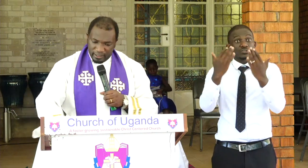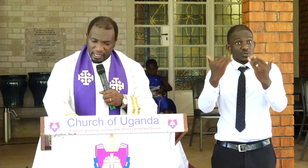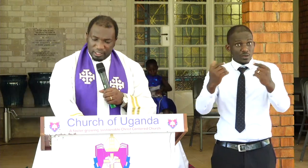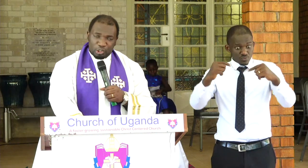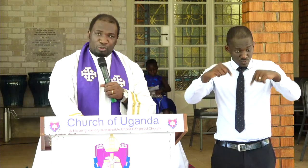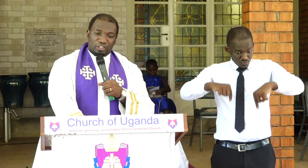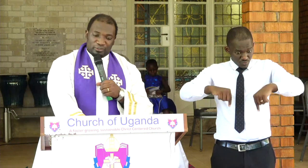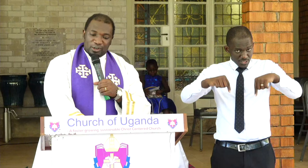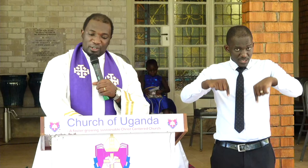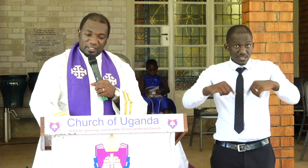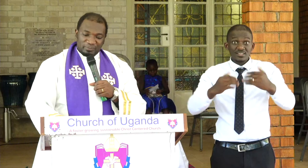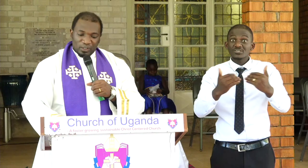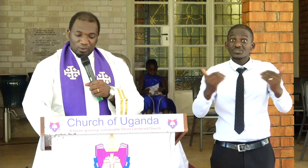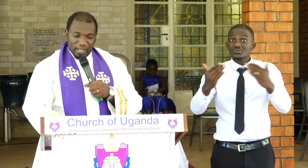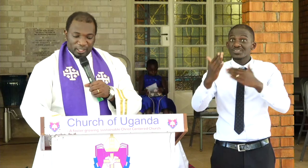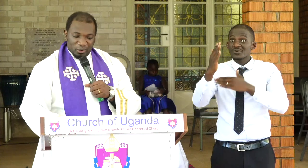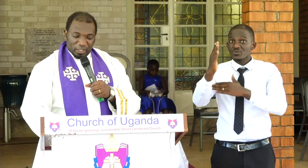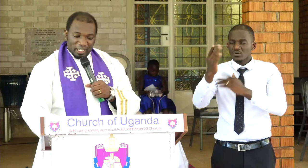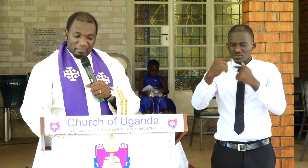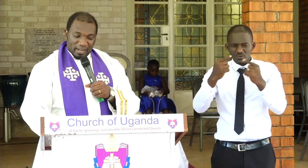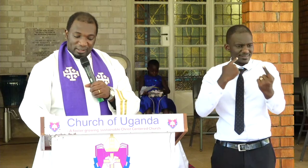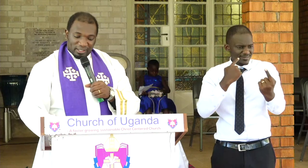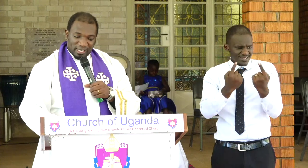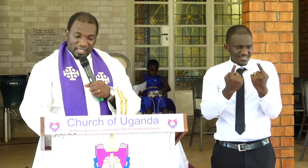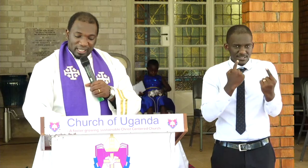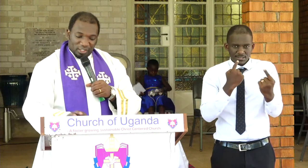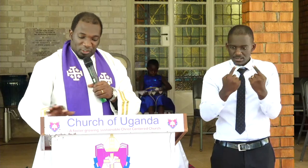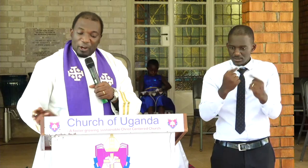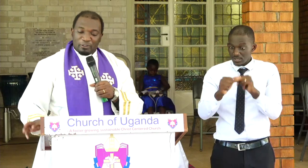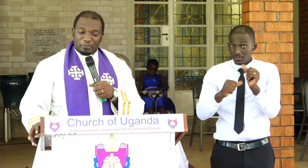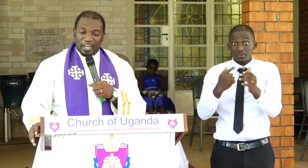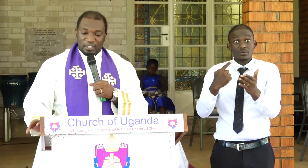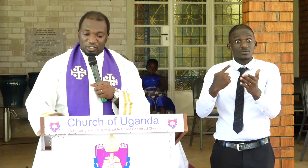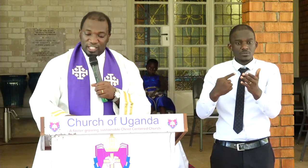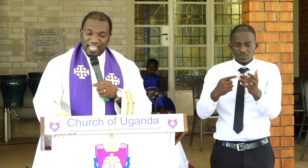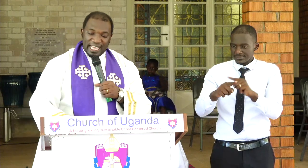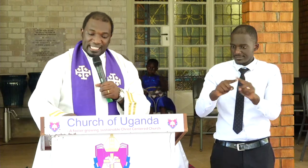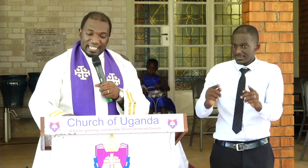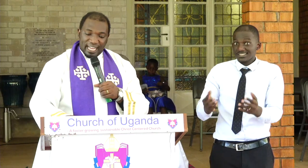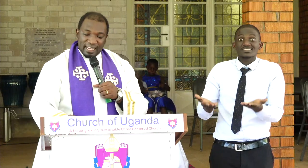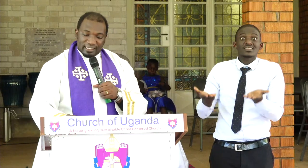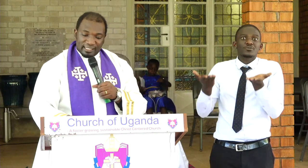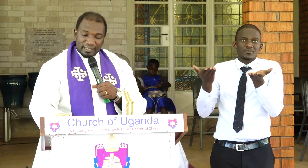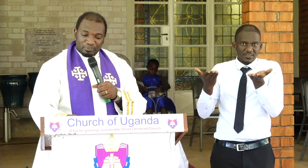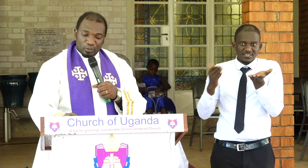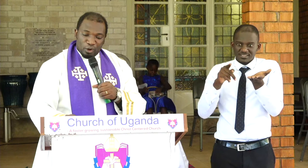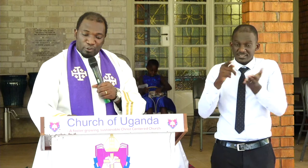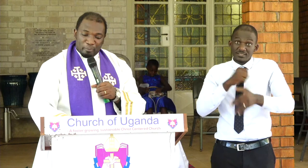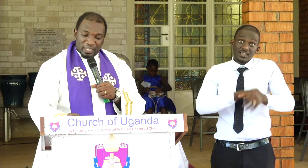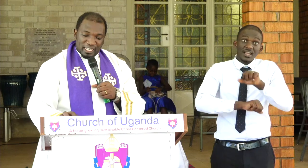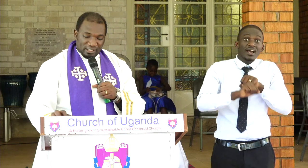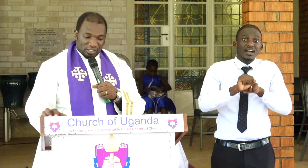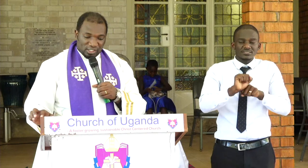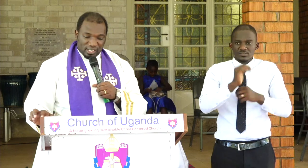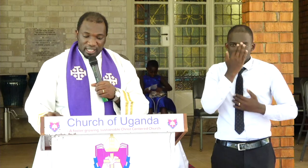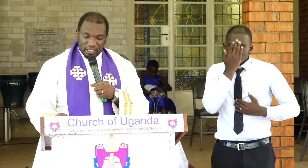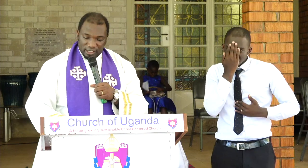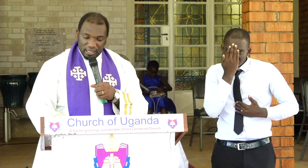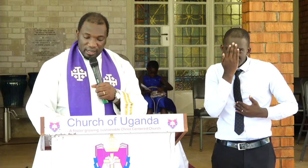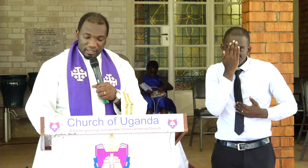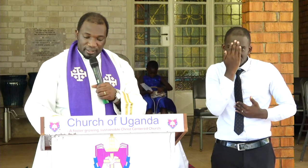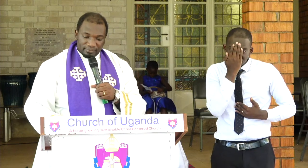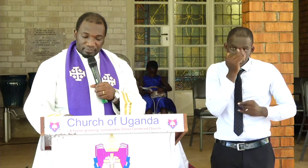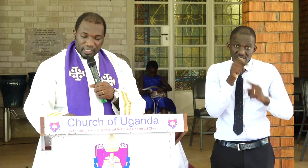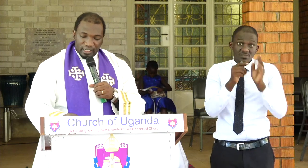today, children of God, we are talking about sacrifice as an act of obedience